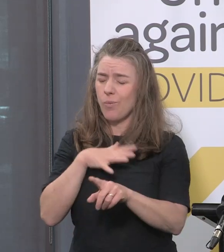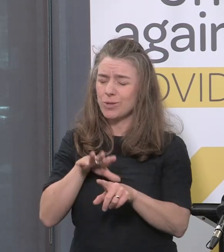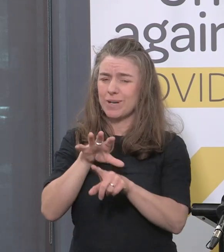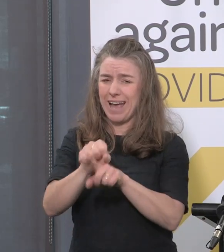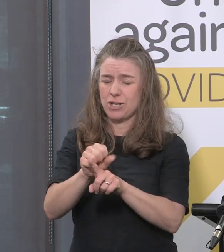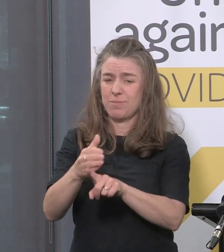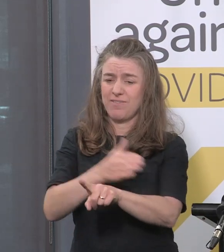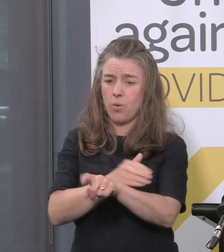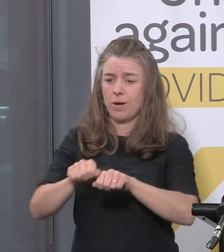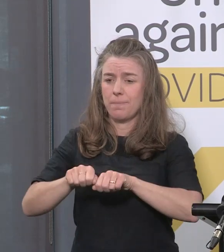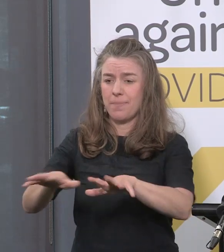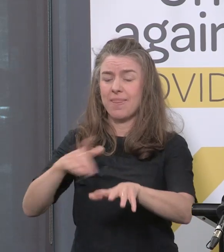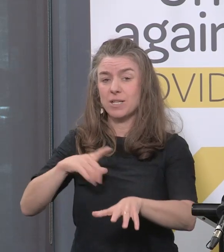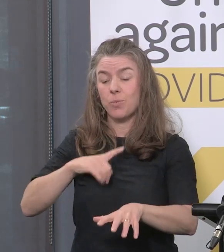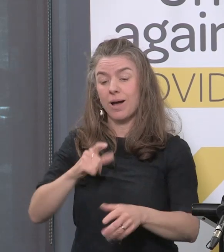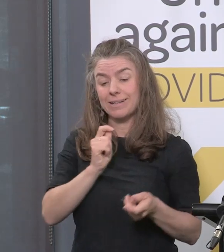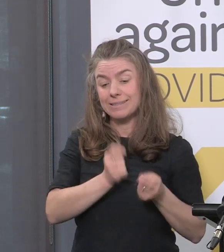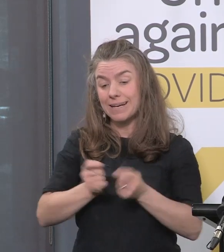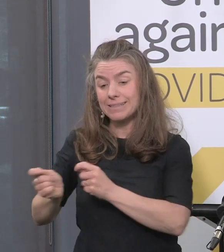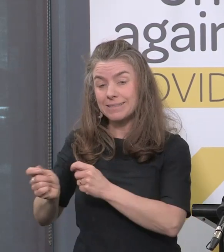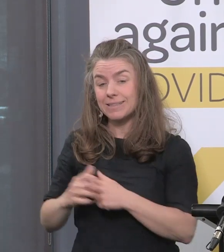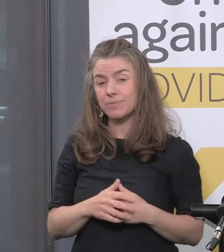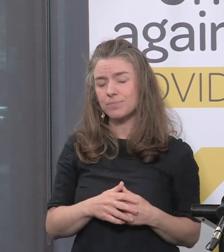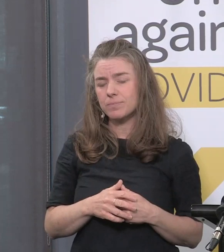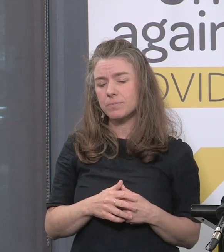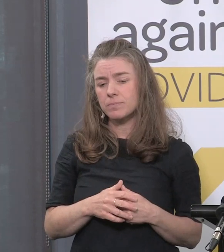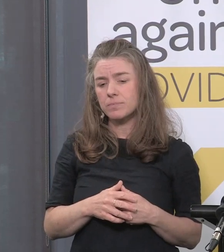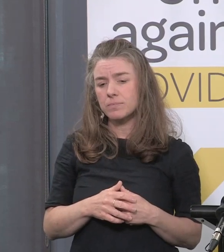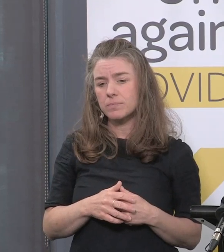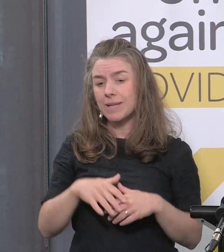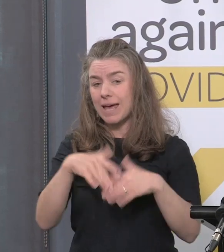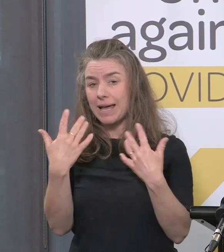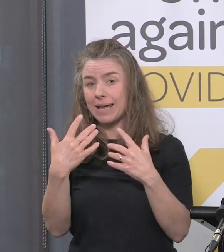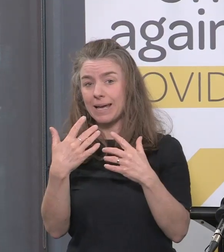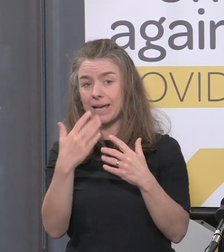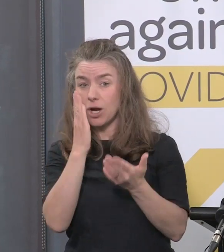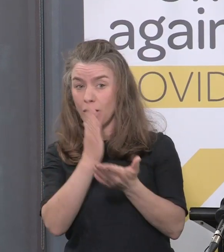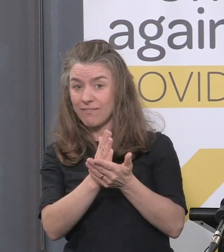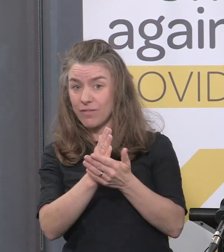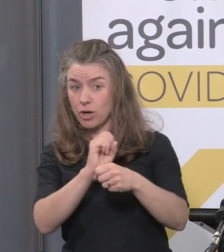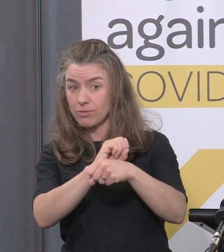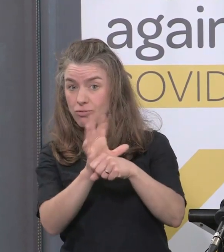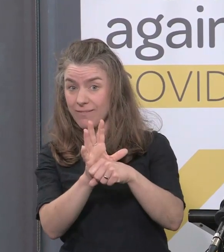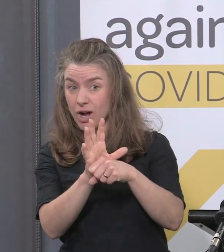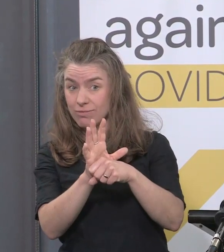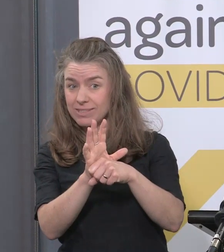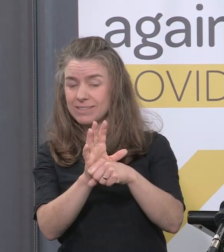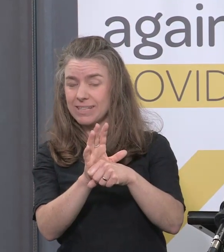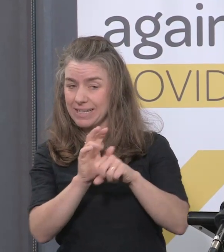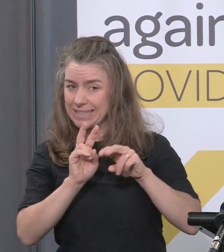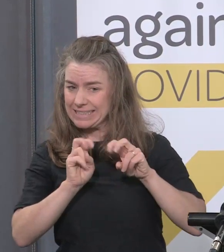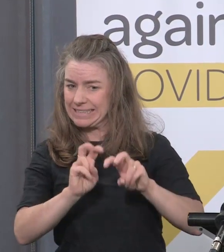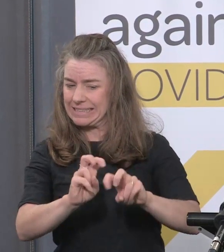carefully, and that's why our testing and our inquiry into any positive tests, especially around that overseas travel link, is